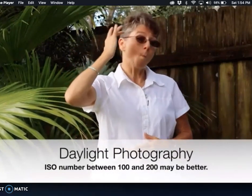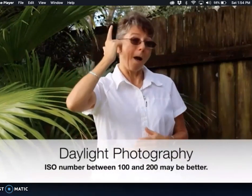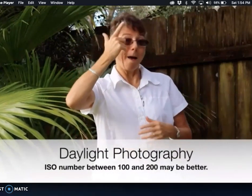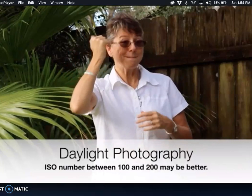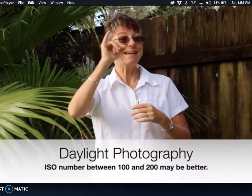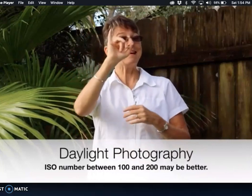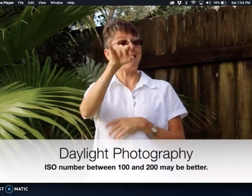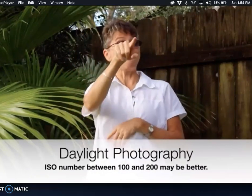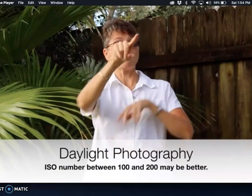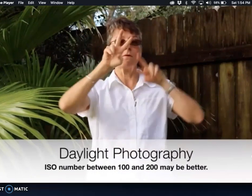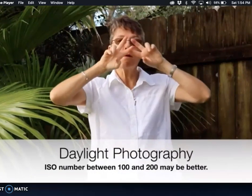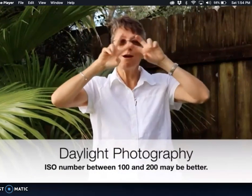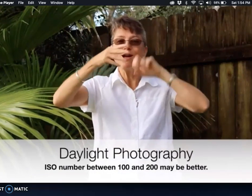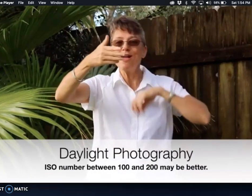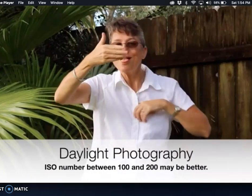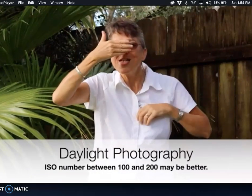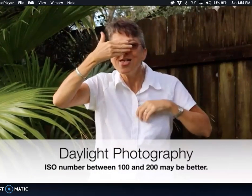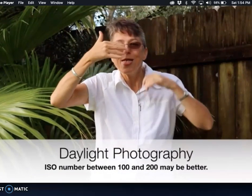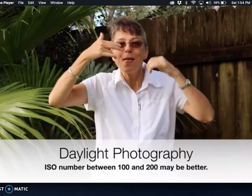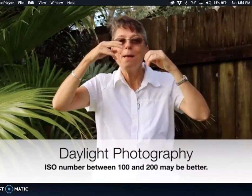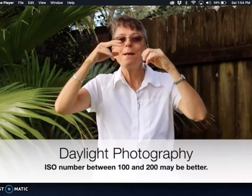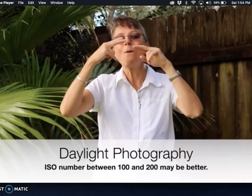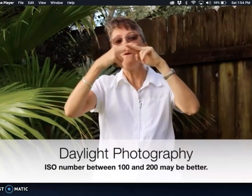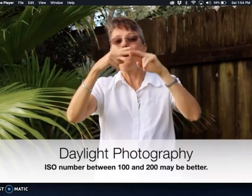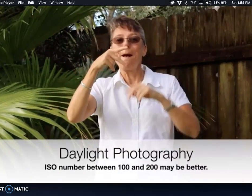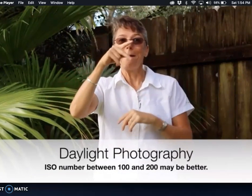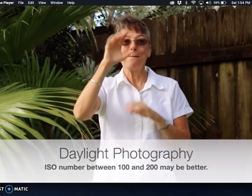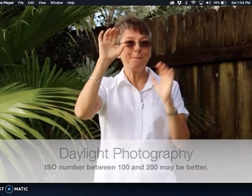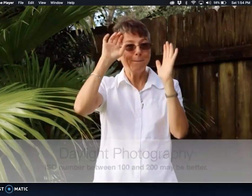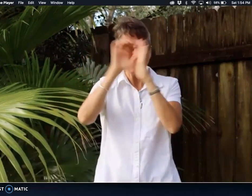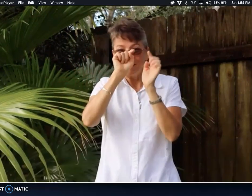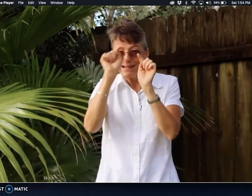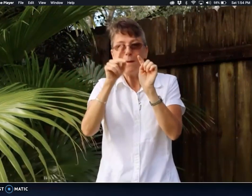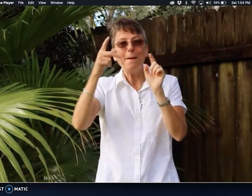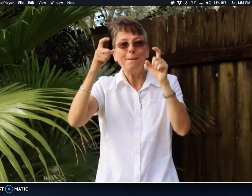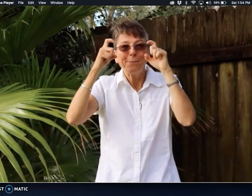For daylight photography, you're going to want to use a smaller number.